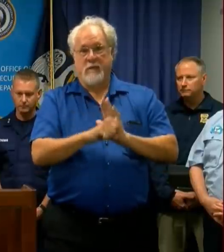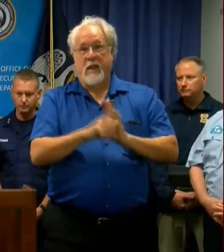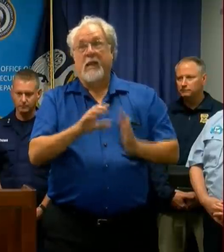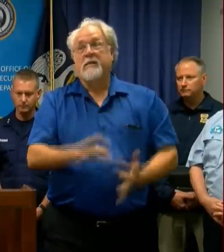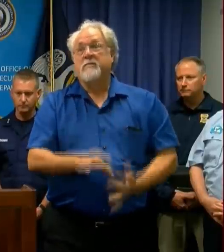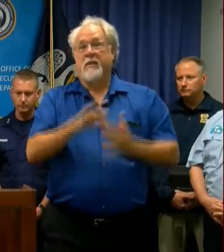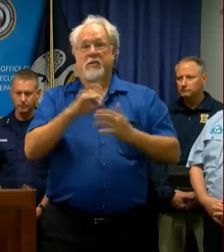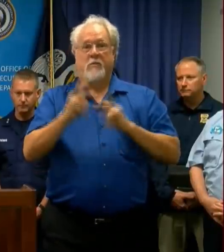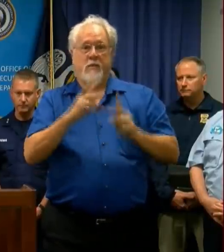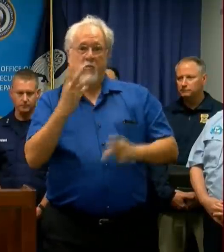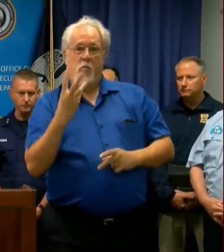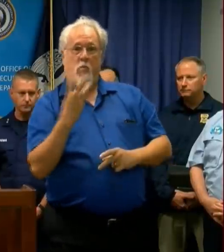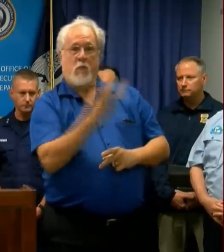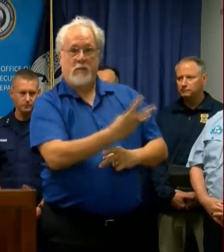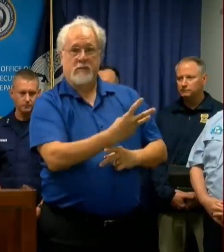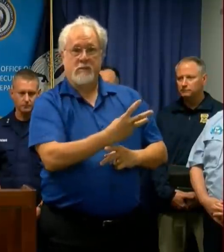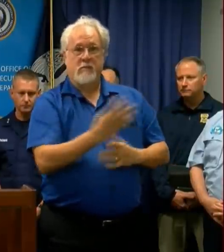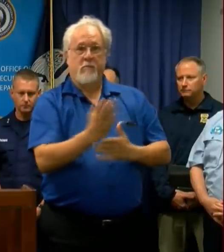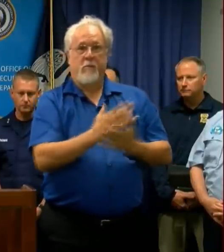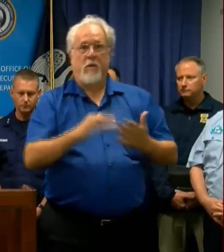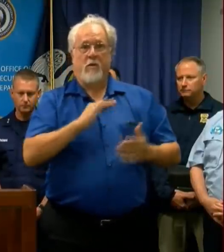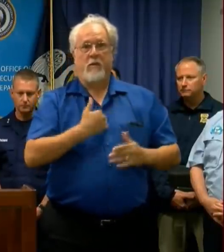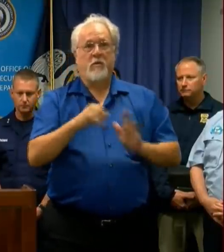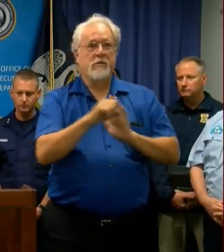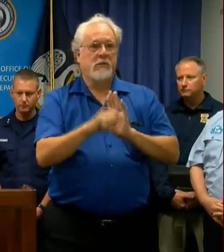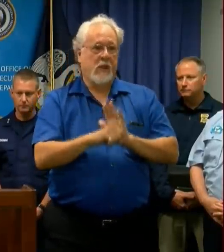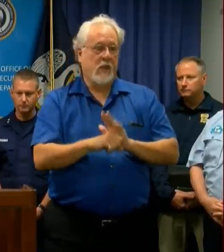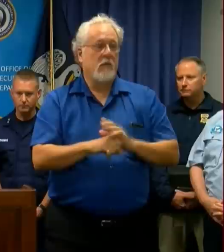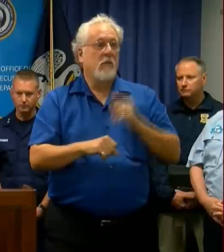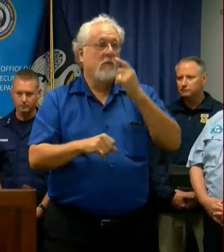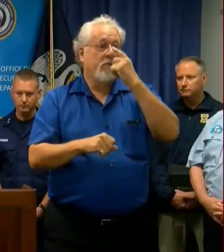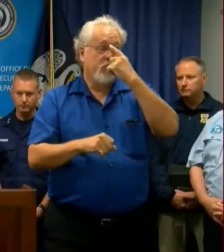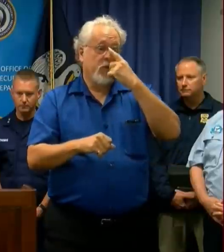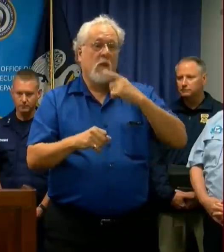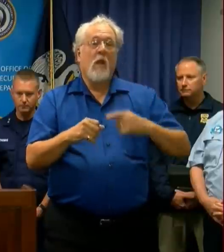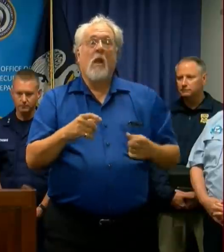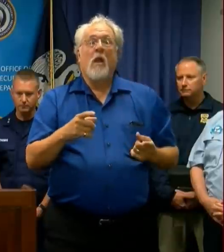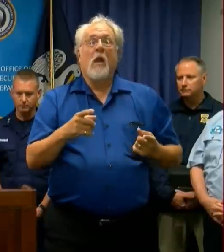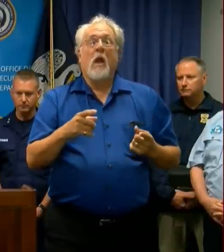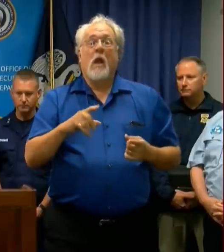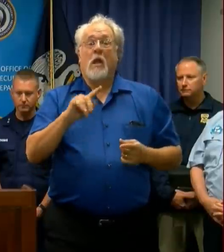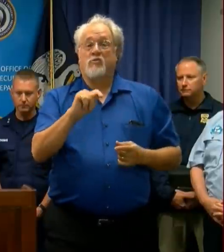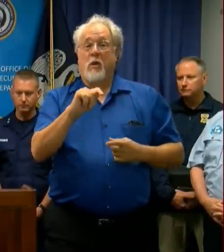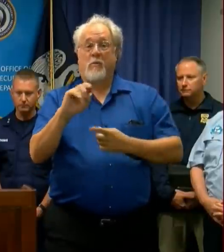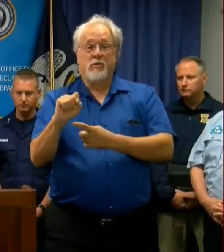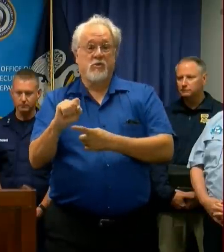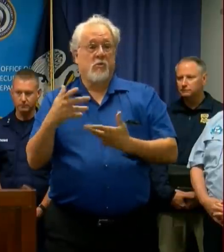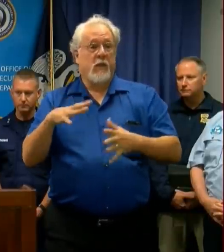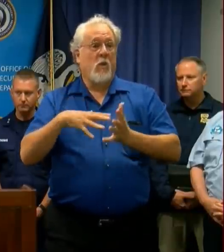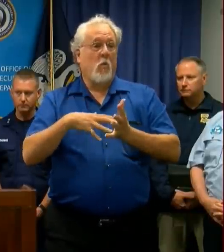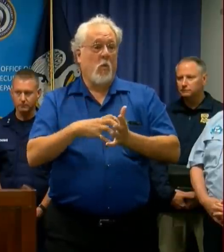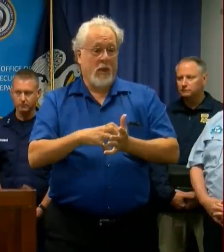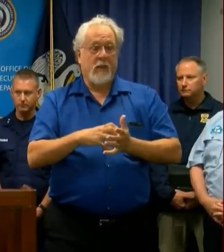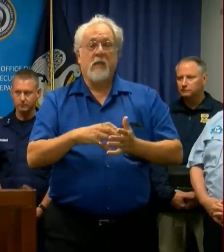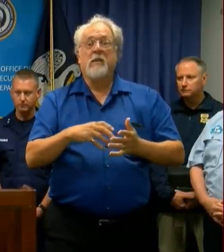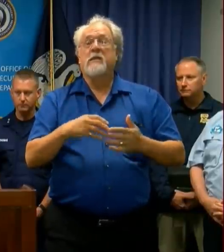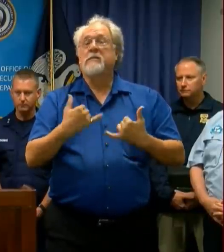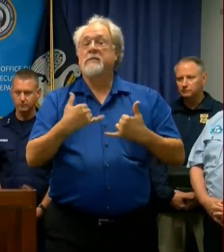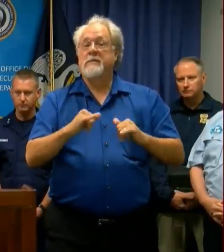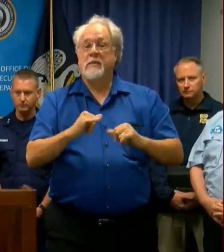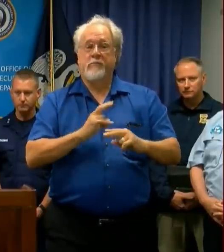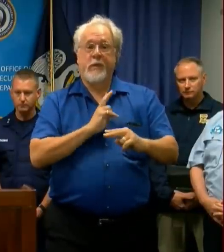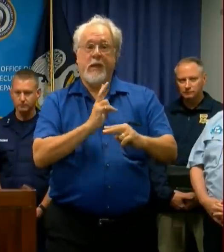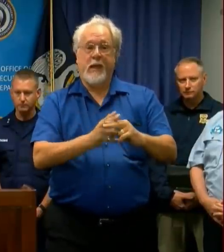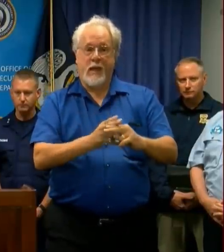especially those people on the western portion of our state. While the tropical storm has weakened, it does remain a